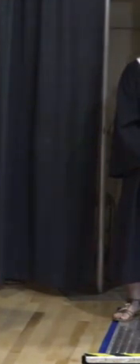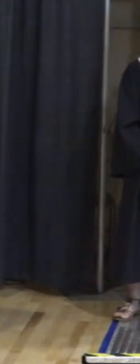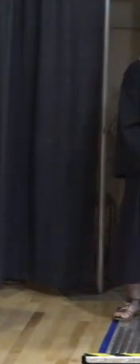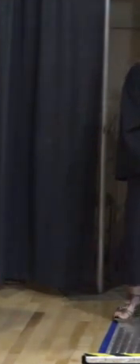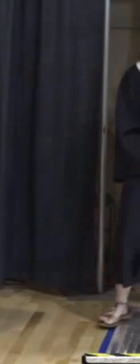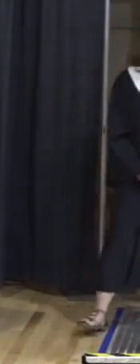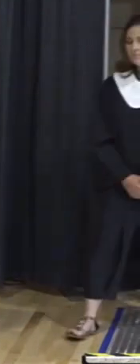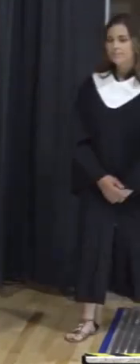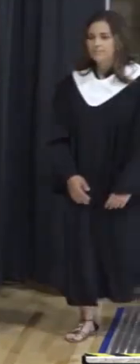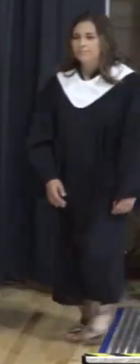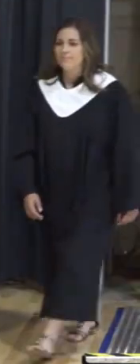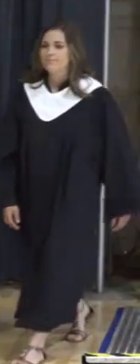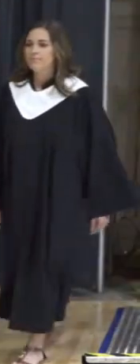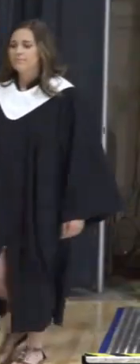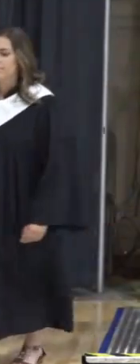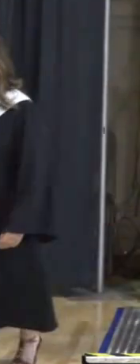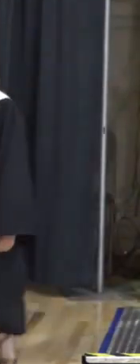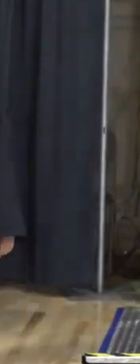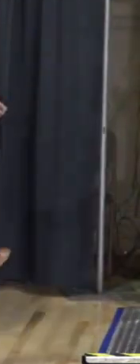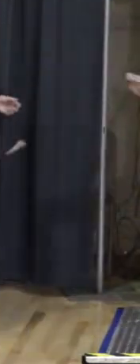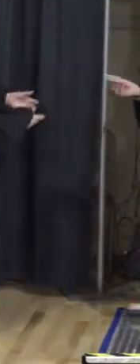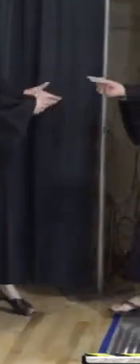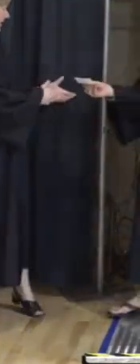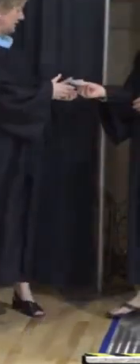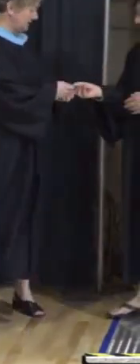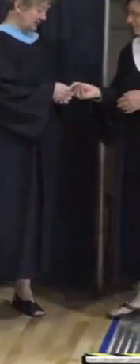Brittany McDowell.